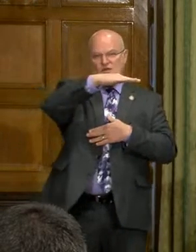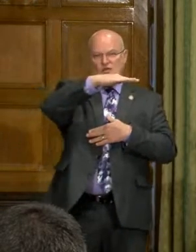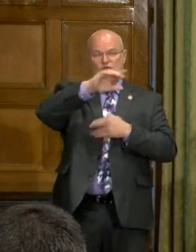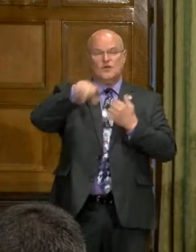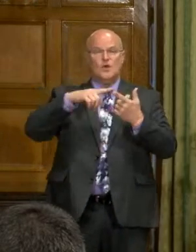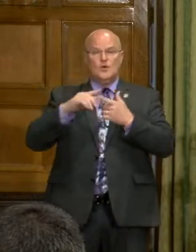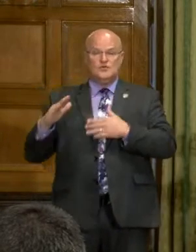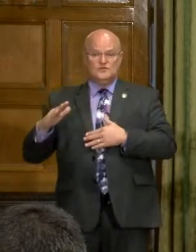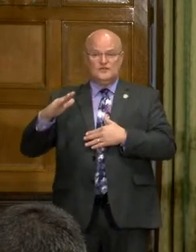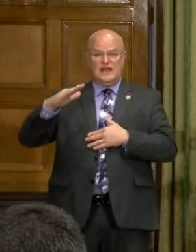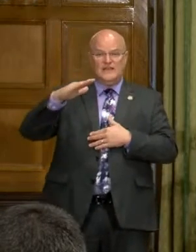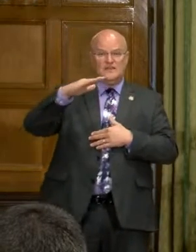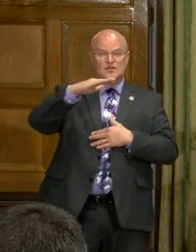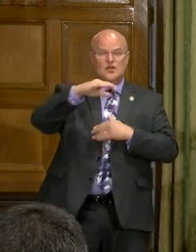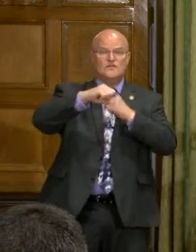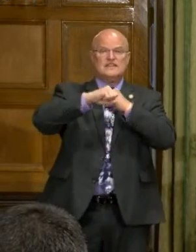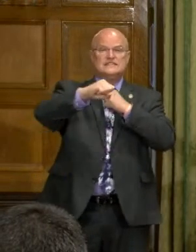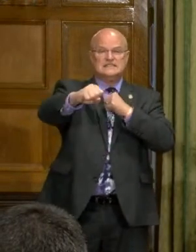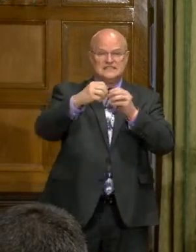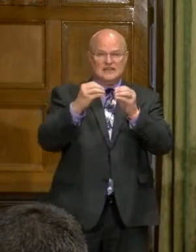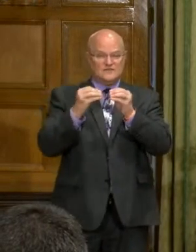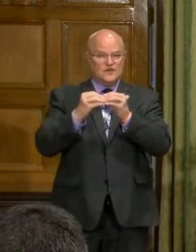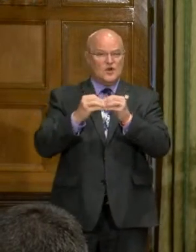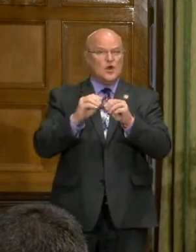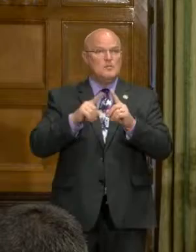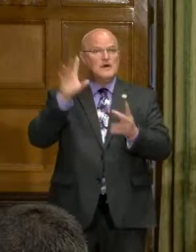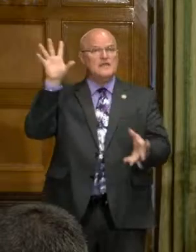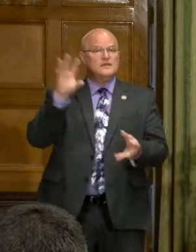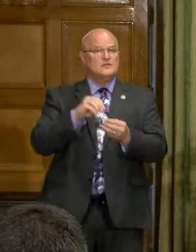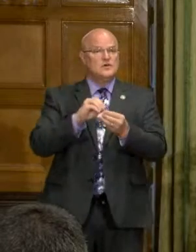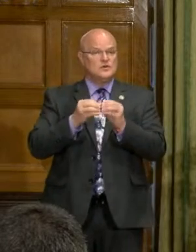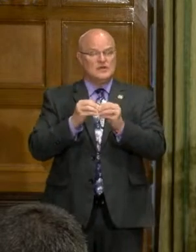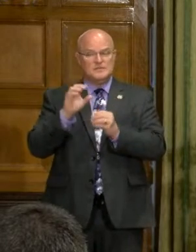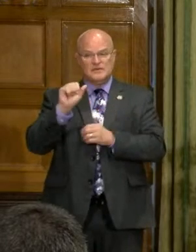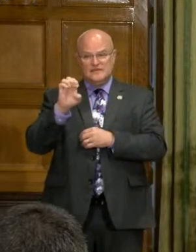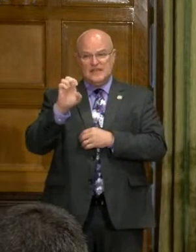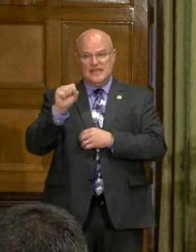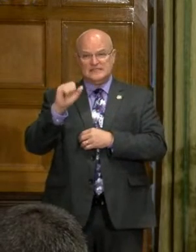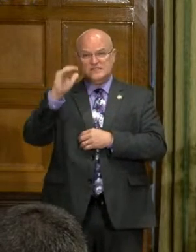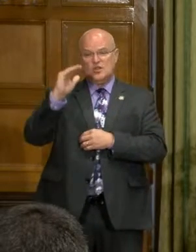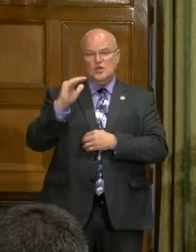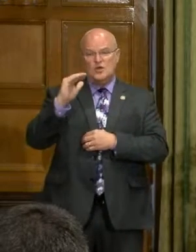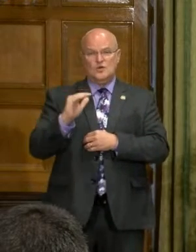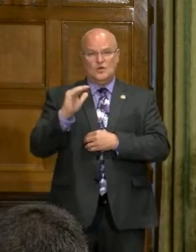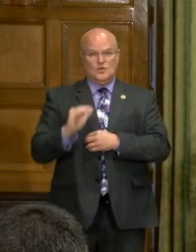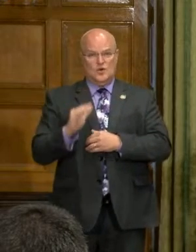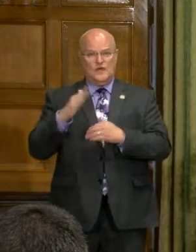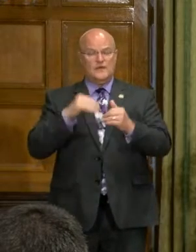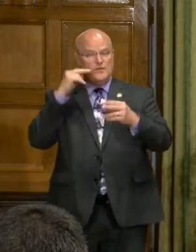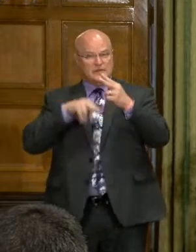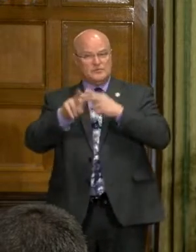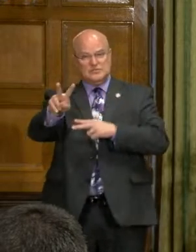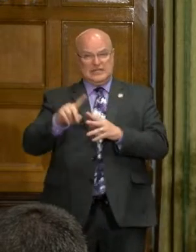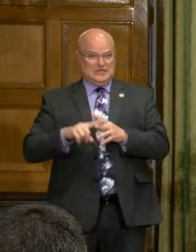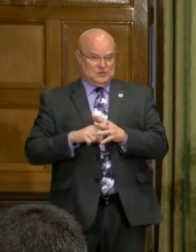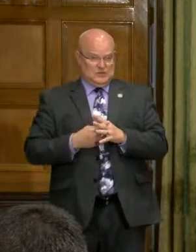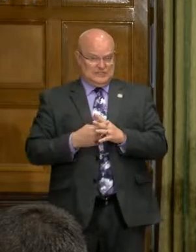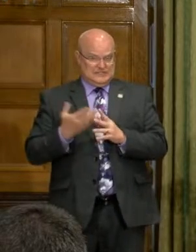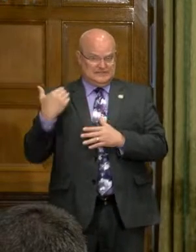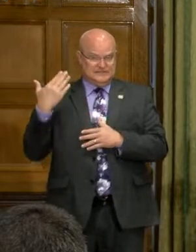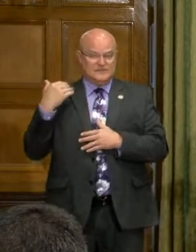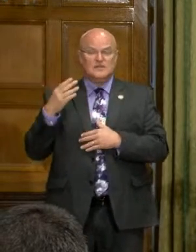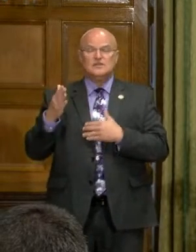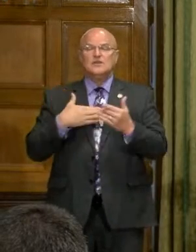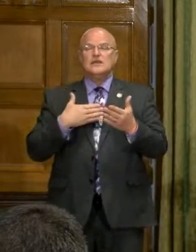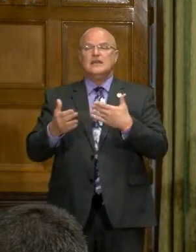you flatten the curve, it extends out further, but the total number of cases are lower than what they projected originally. And